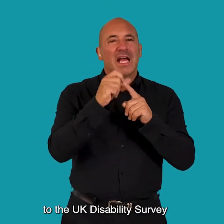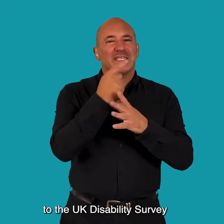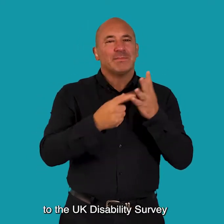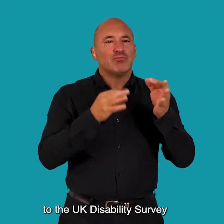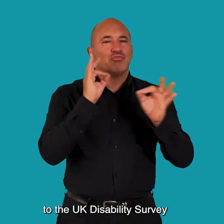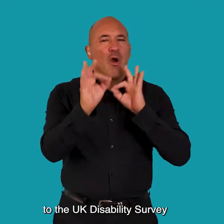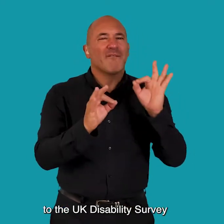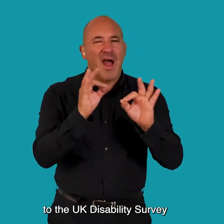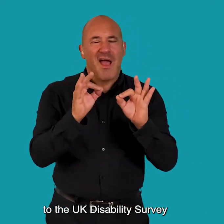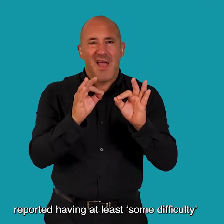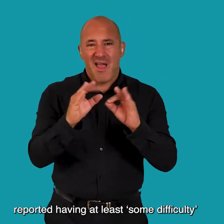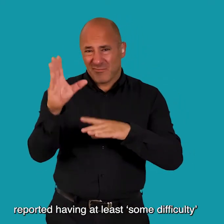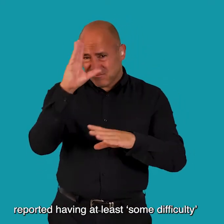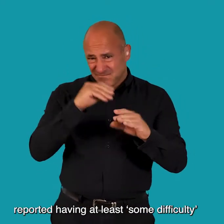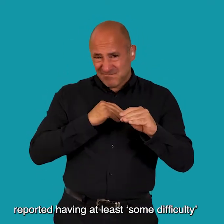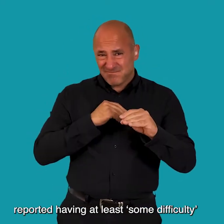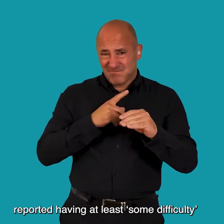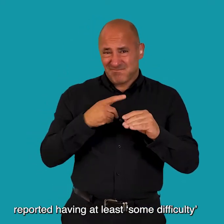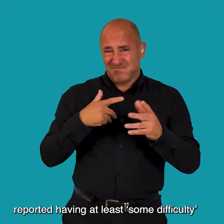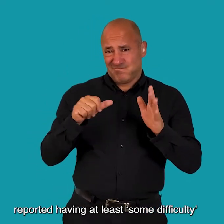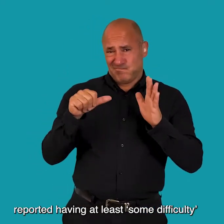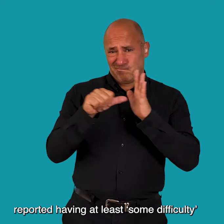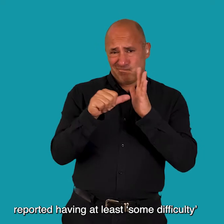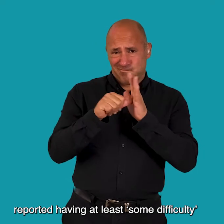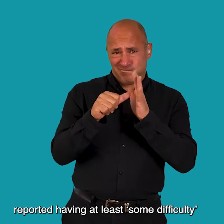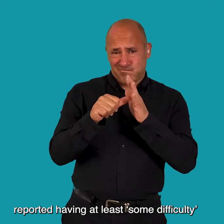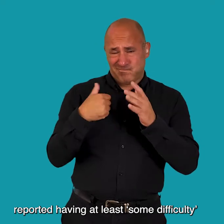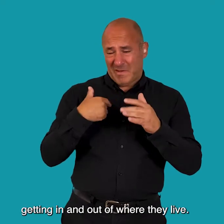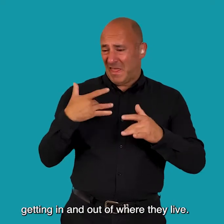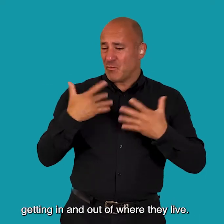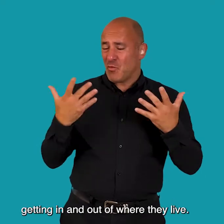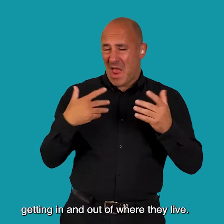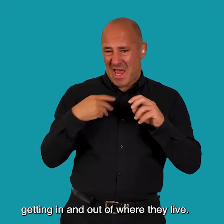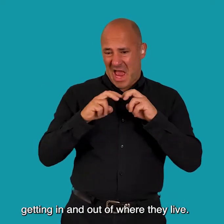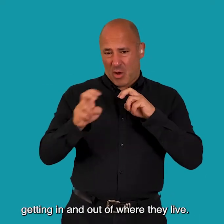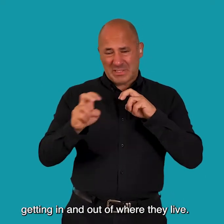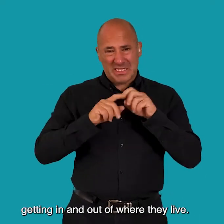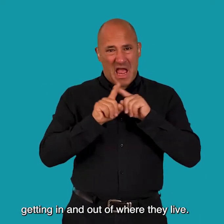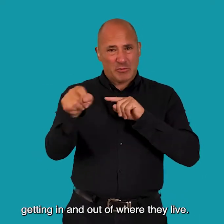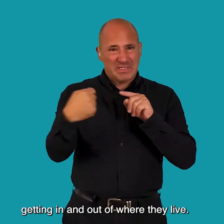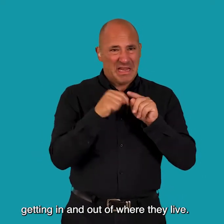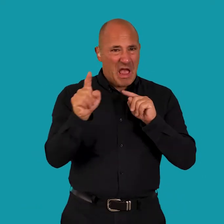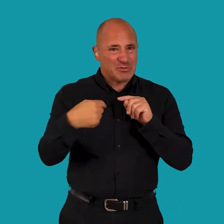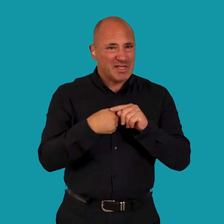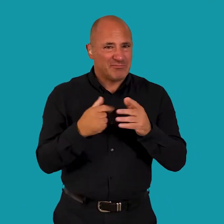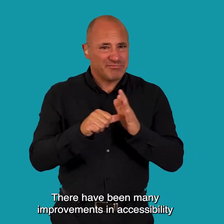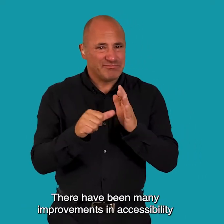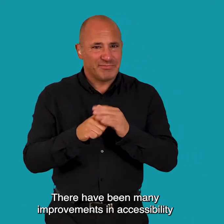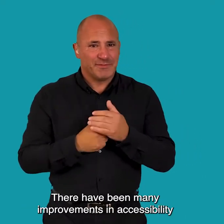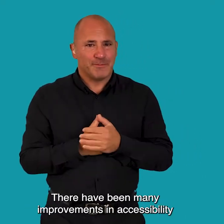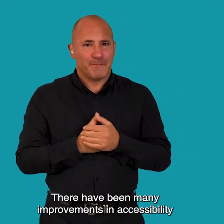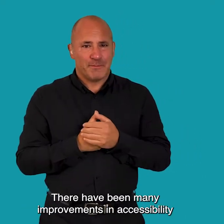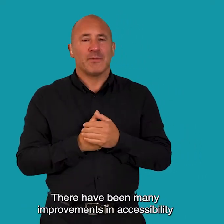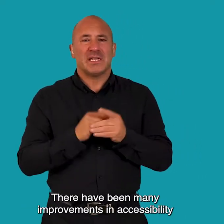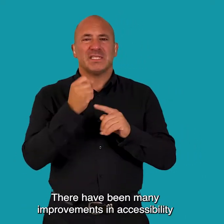Disability Survey reported having at least some difficulty getting in and out of where they live. There have been many improvements